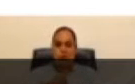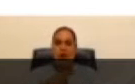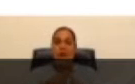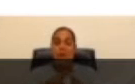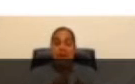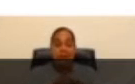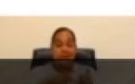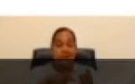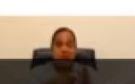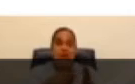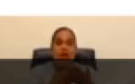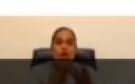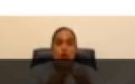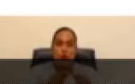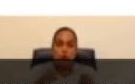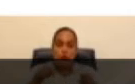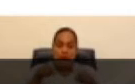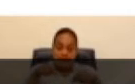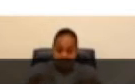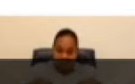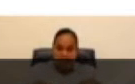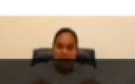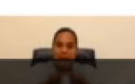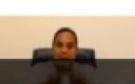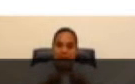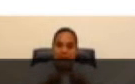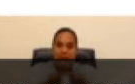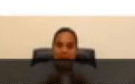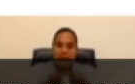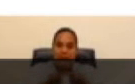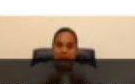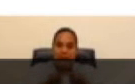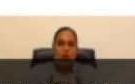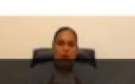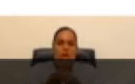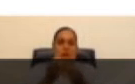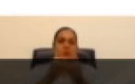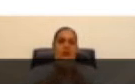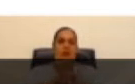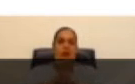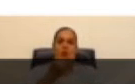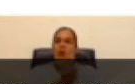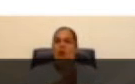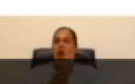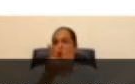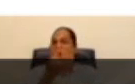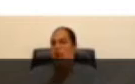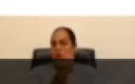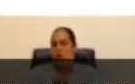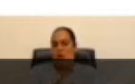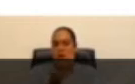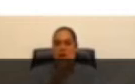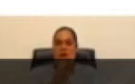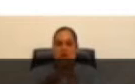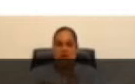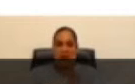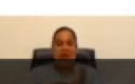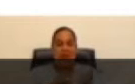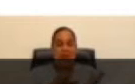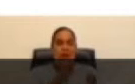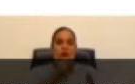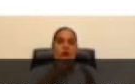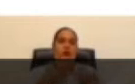can be done on the spot at the point of care, and you can get a result within an hour or two. And so that's very useful